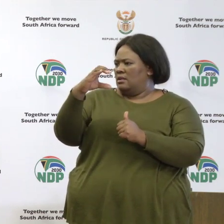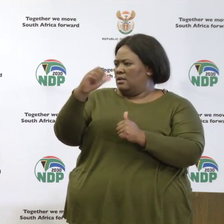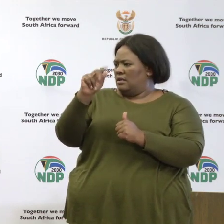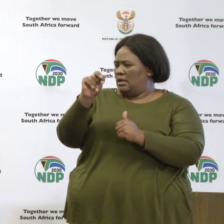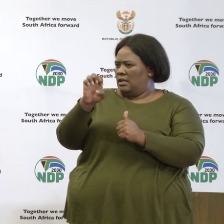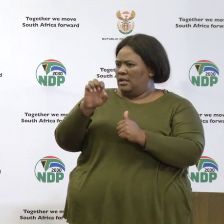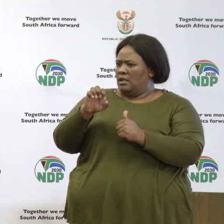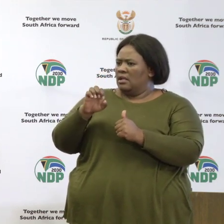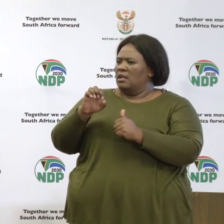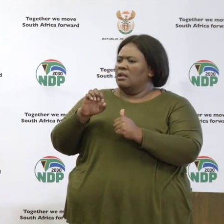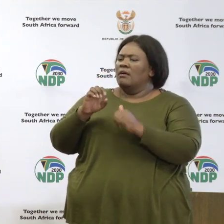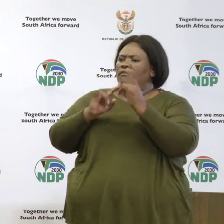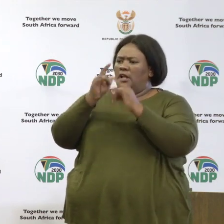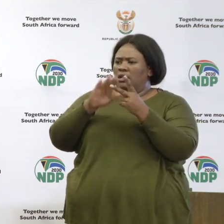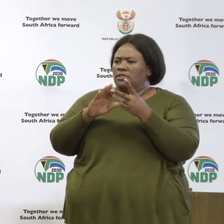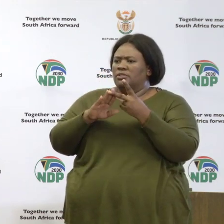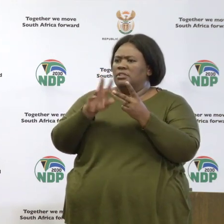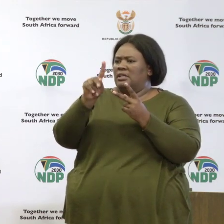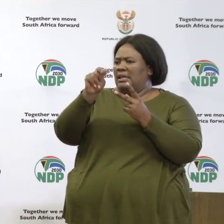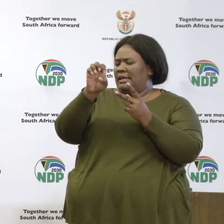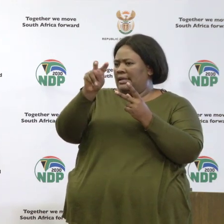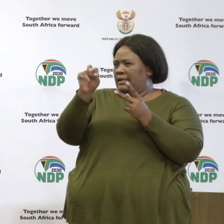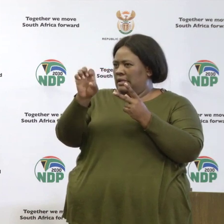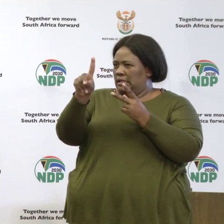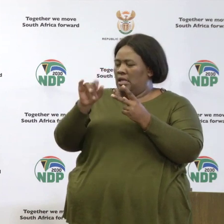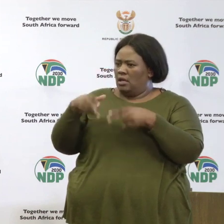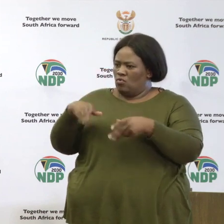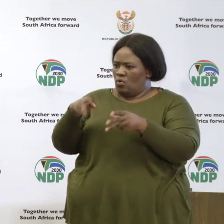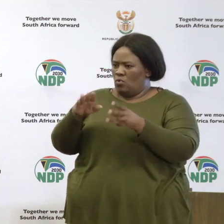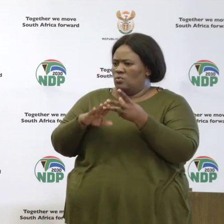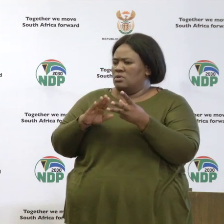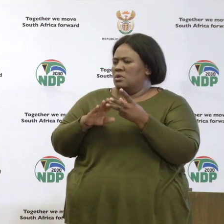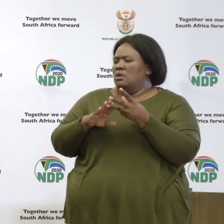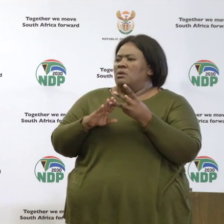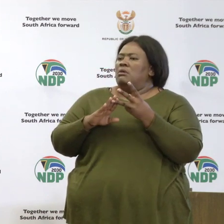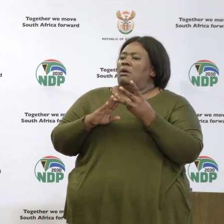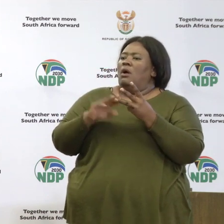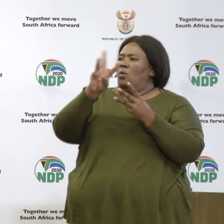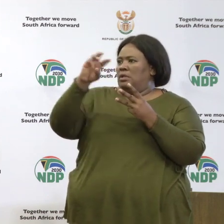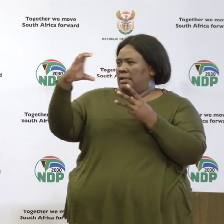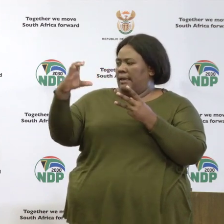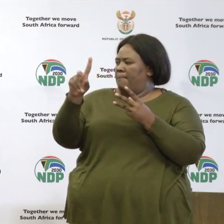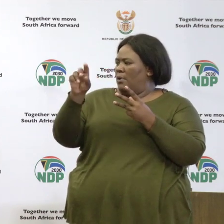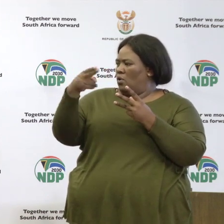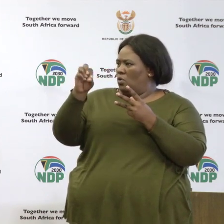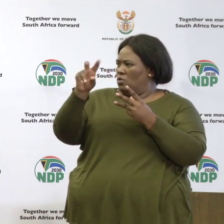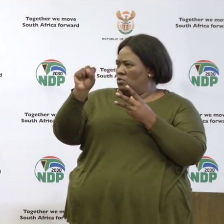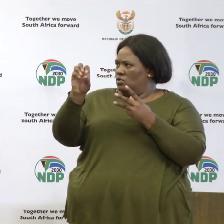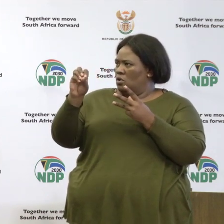Mdantsane, Kennedy Road in Durban, Kosovo in the Western Cape,